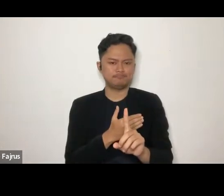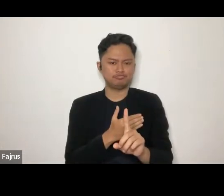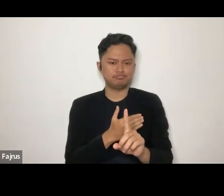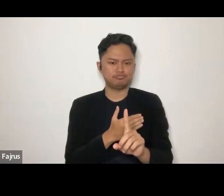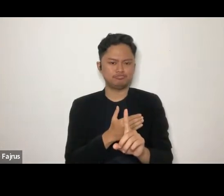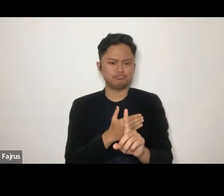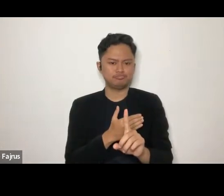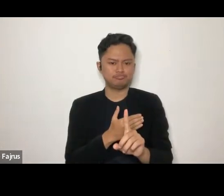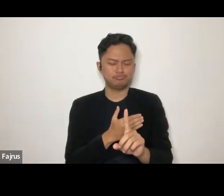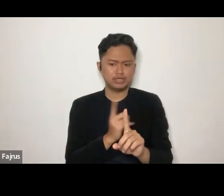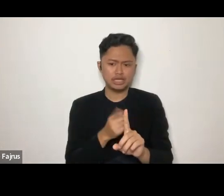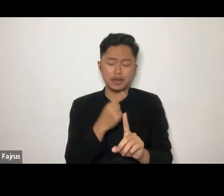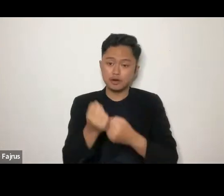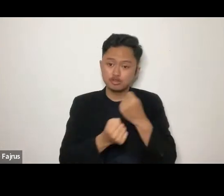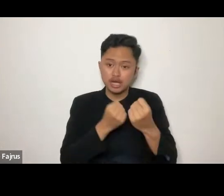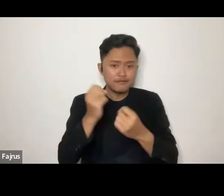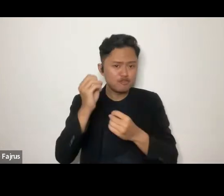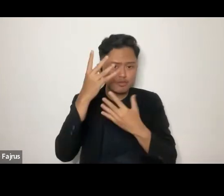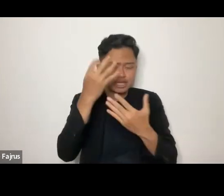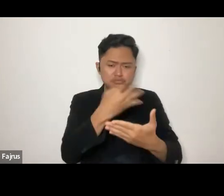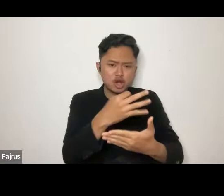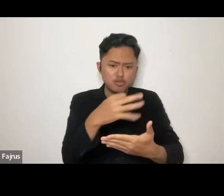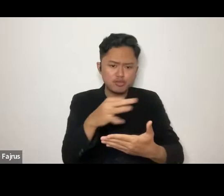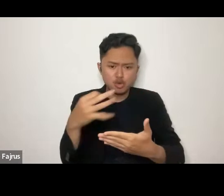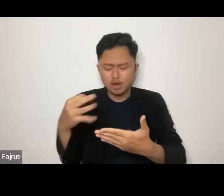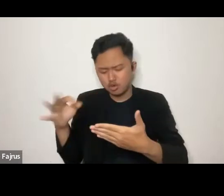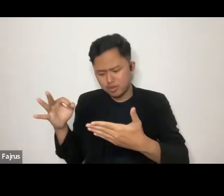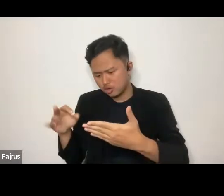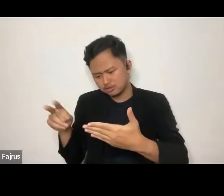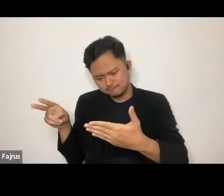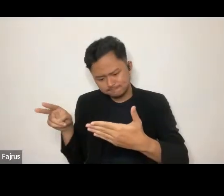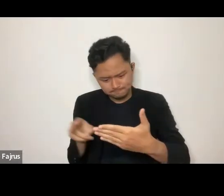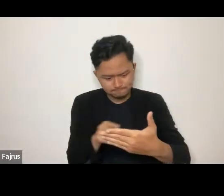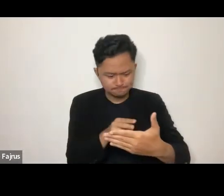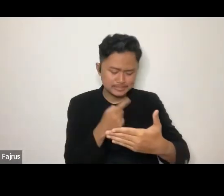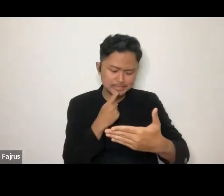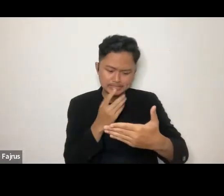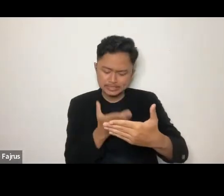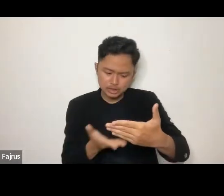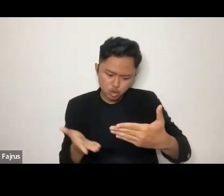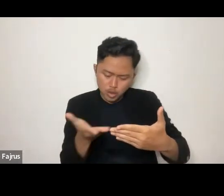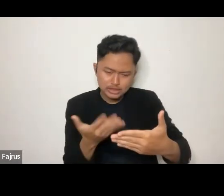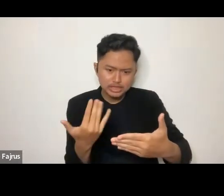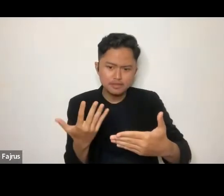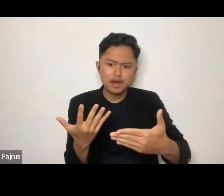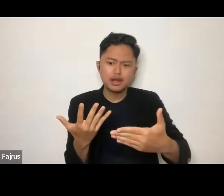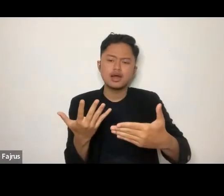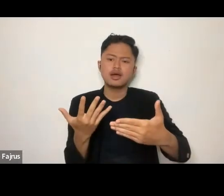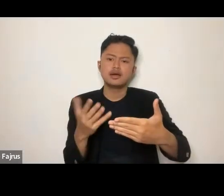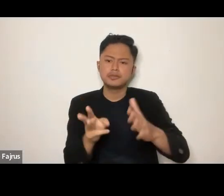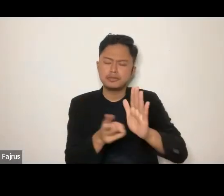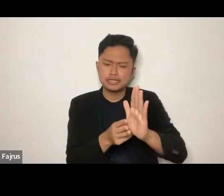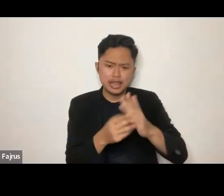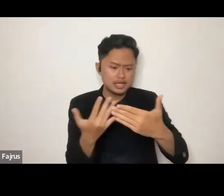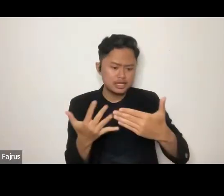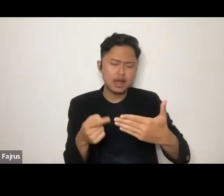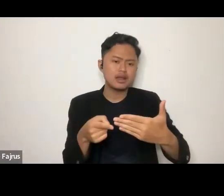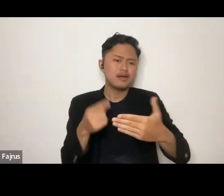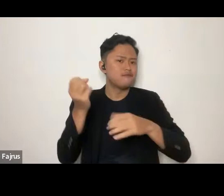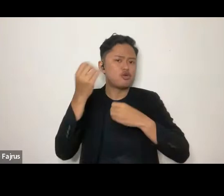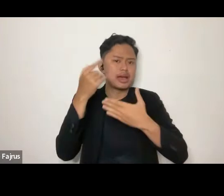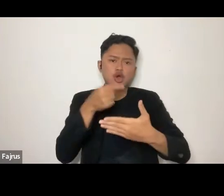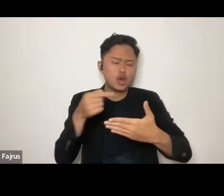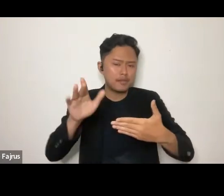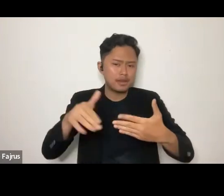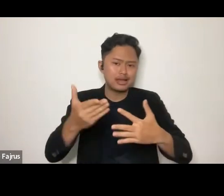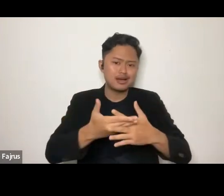keeps up to date information on the situation of different political prisoners that have been arrested for free expression